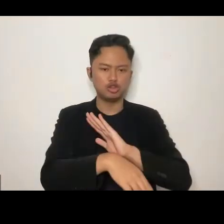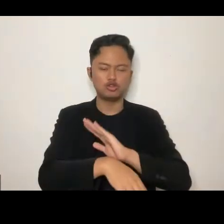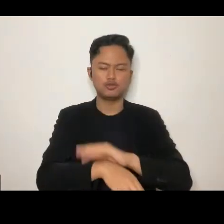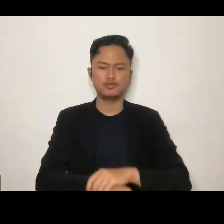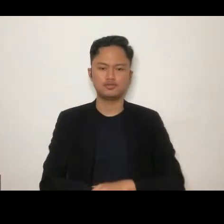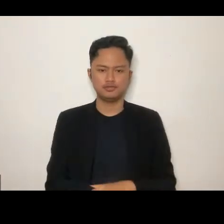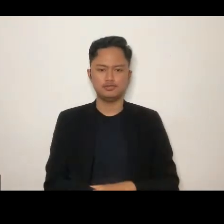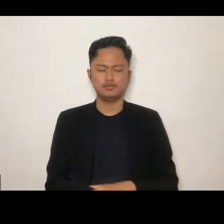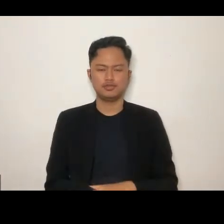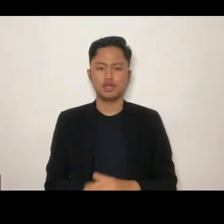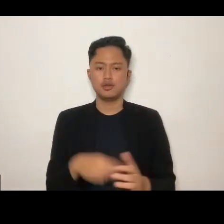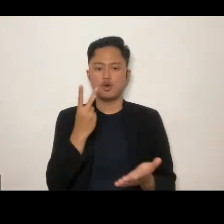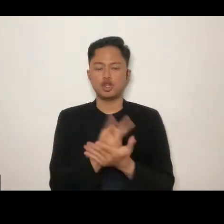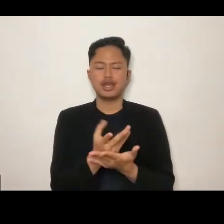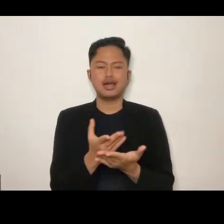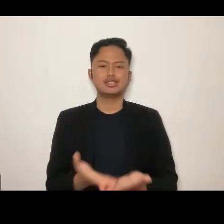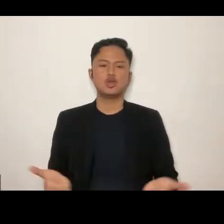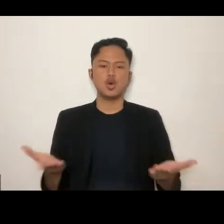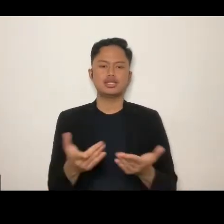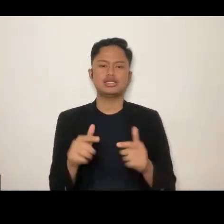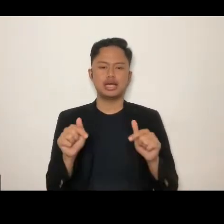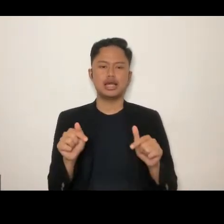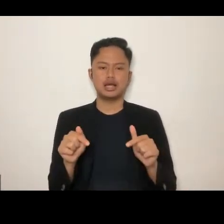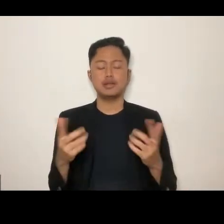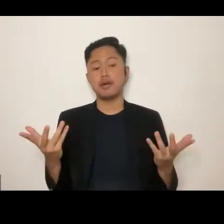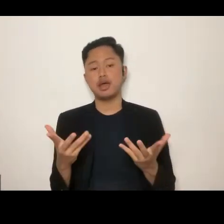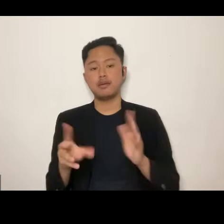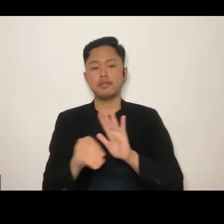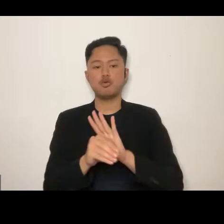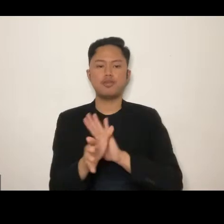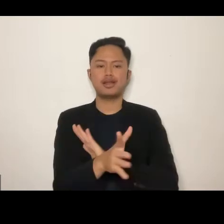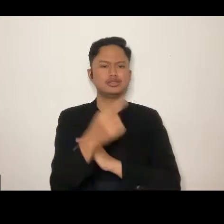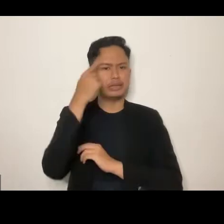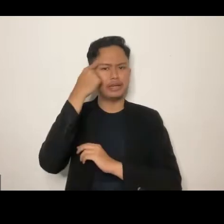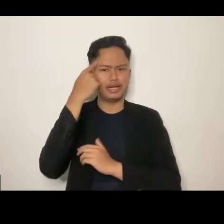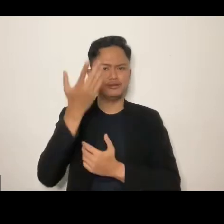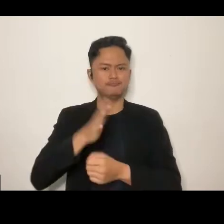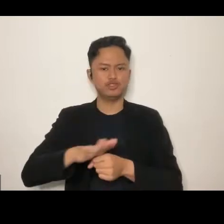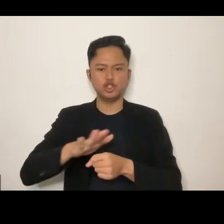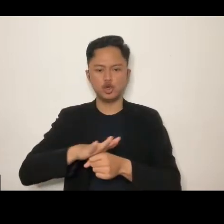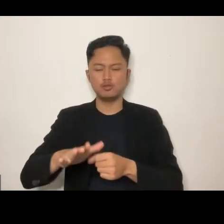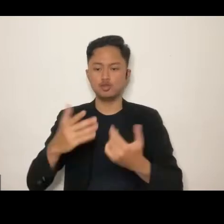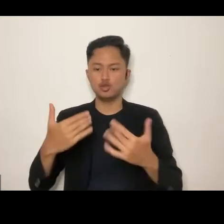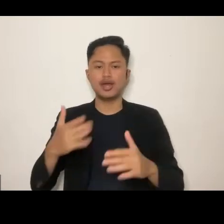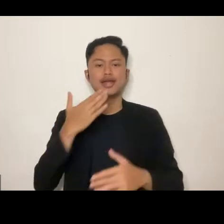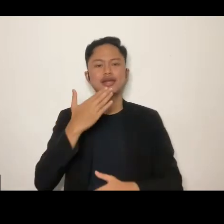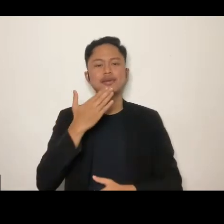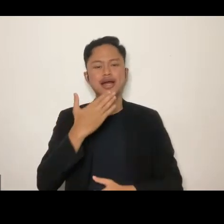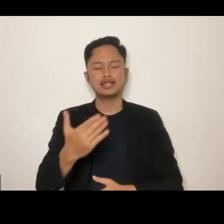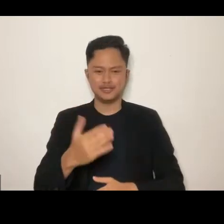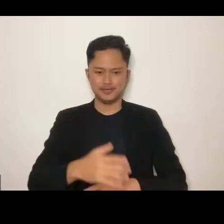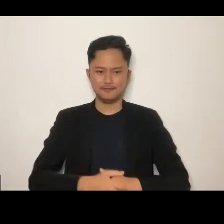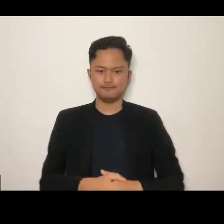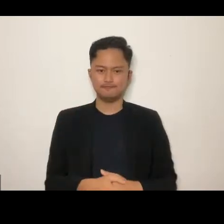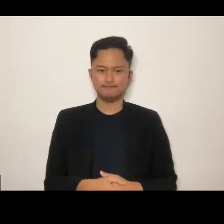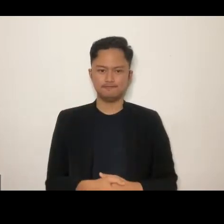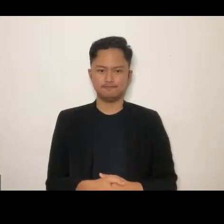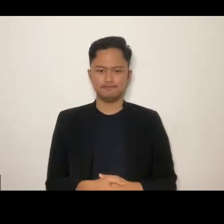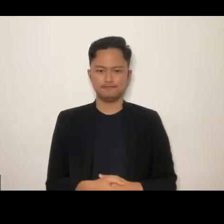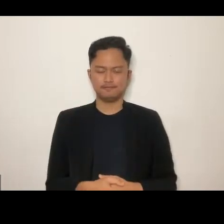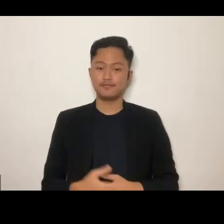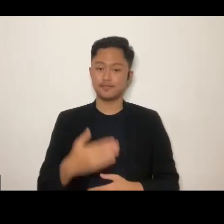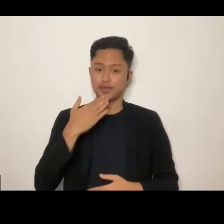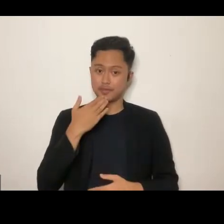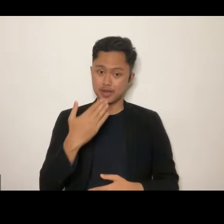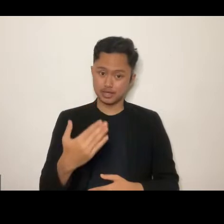fact that we are facing right now in West Papua. I think that's all. Thank you very much. Thank you, Kak